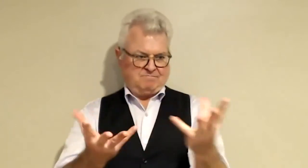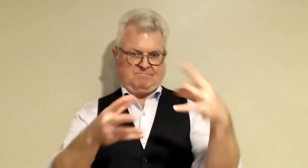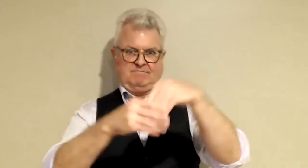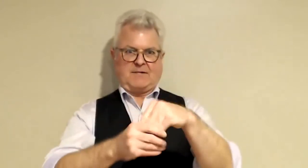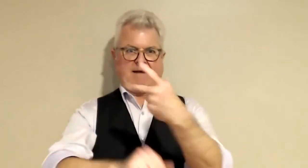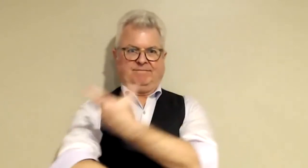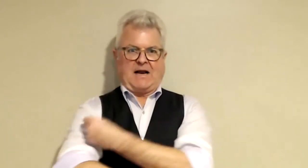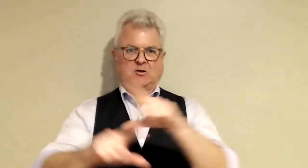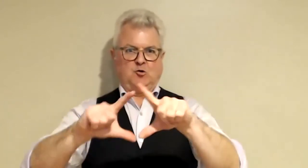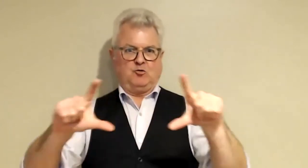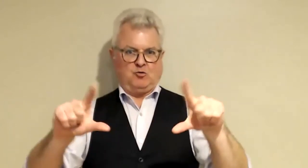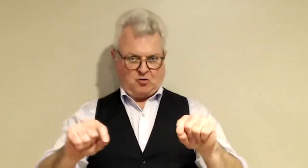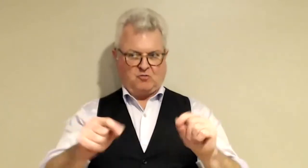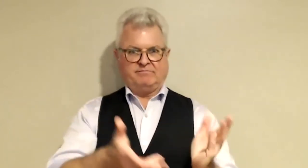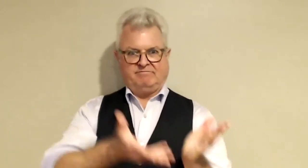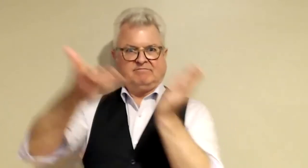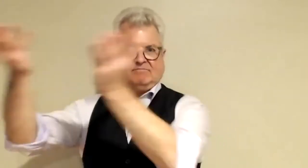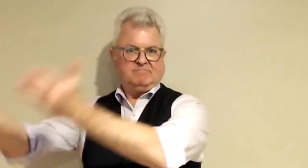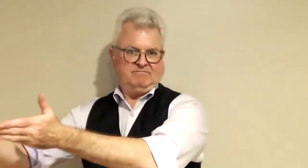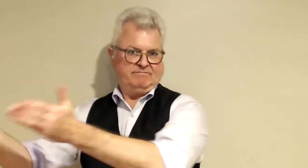credit card, and so forth. Keep all those documents together.